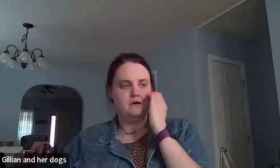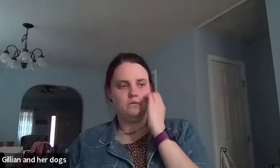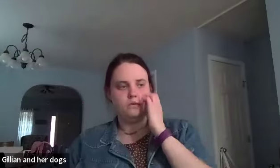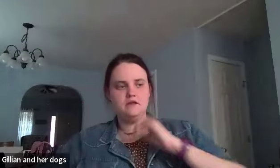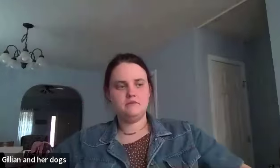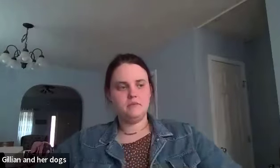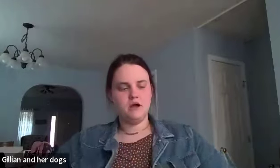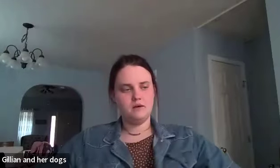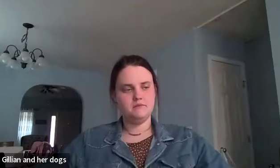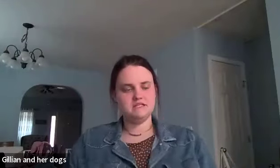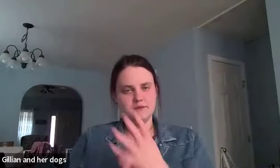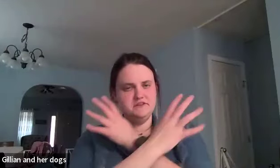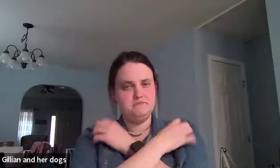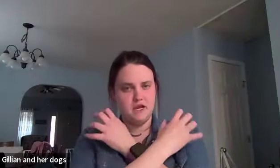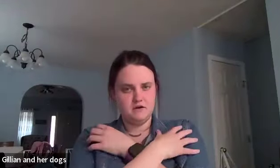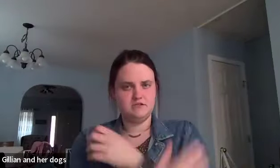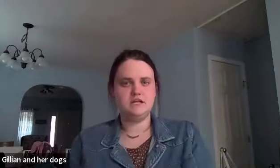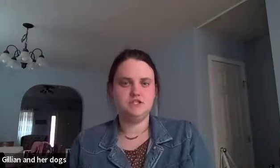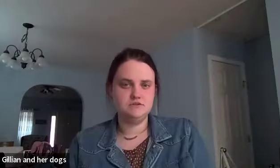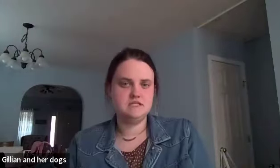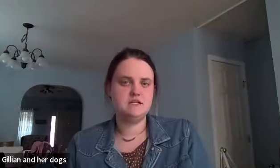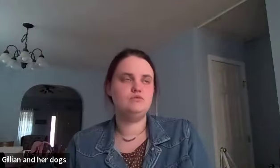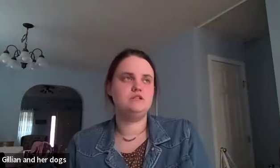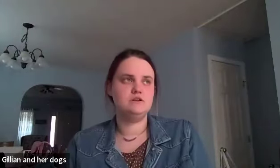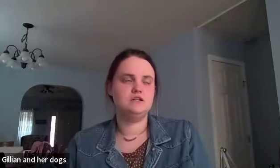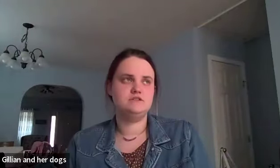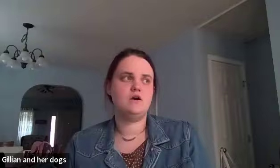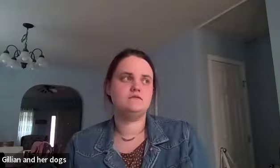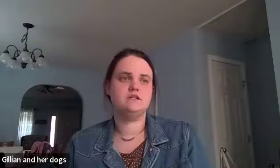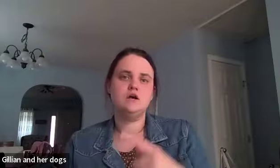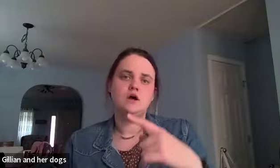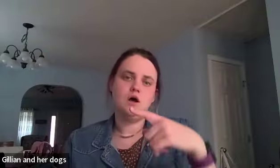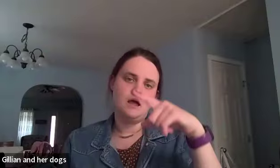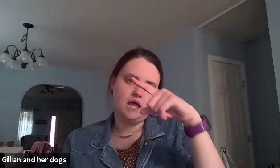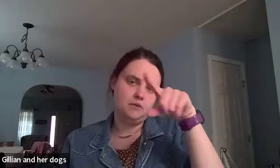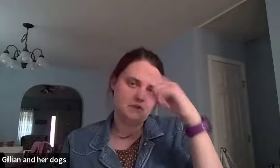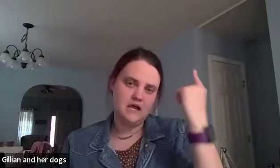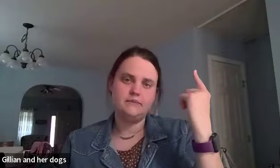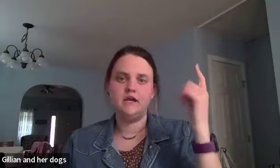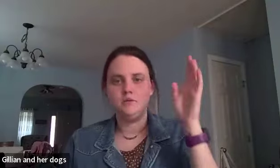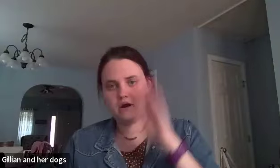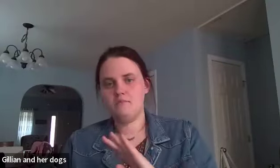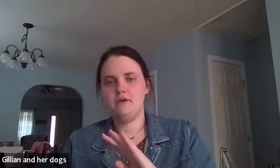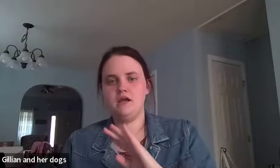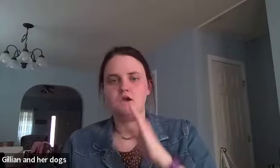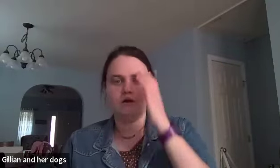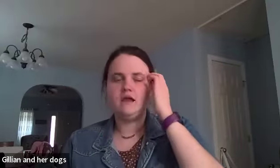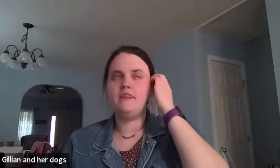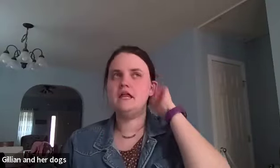Now, with the types of bears, I do see often a black bear, brown bear, and then